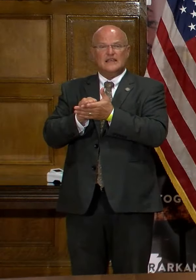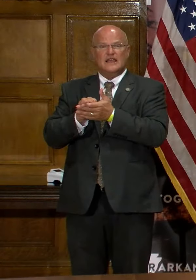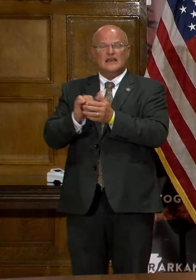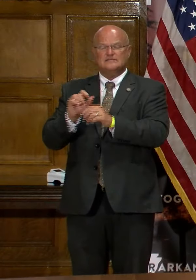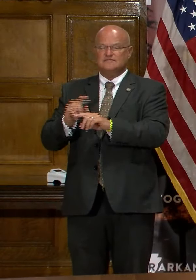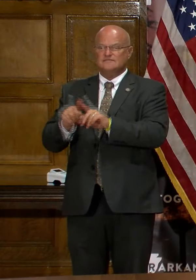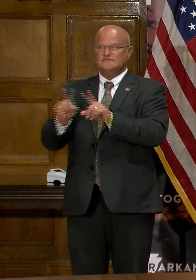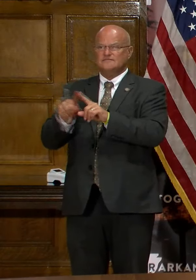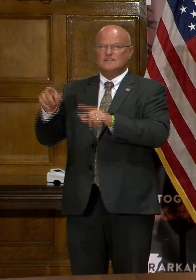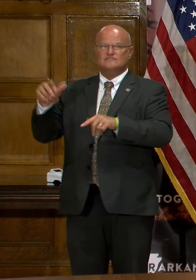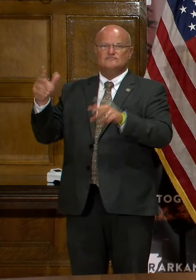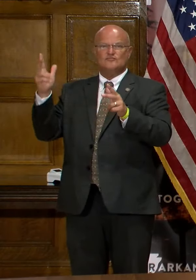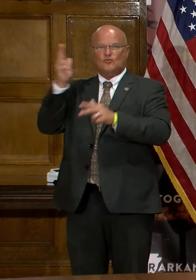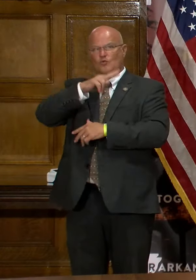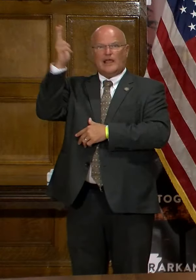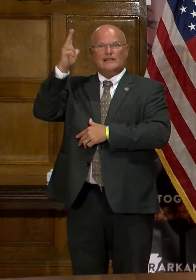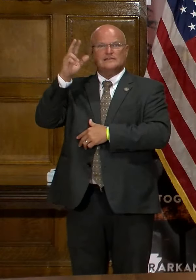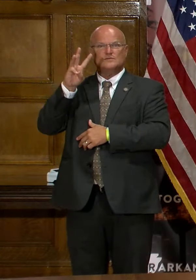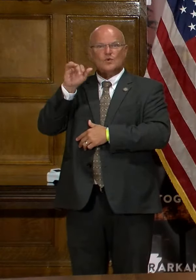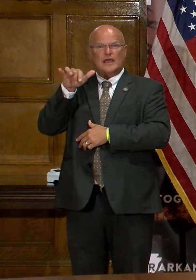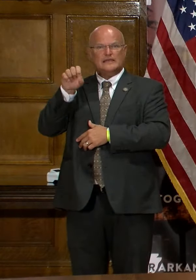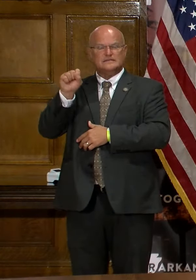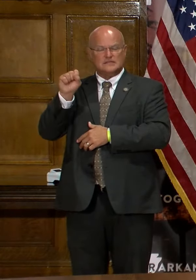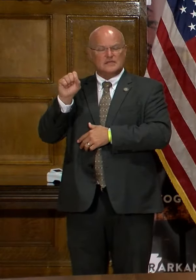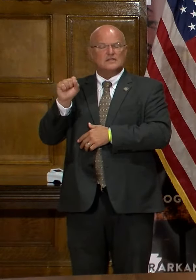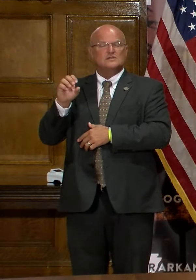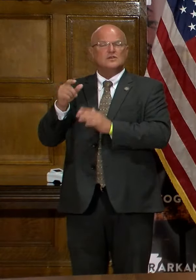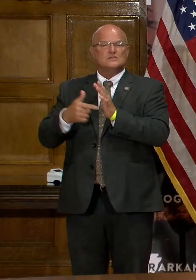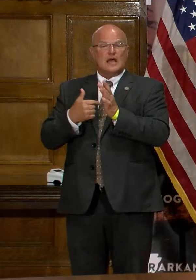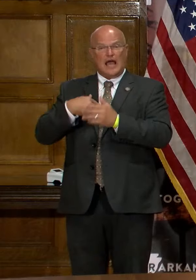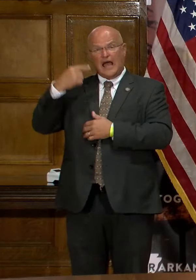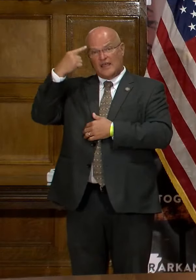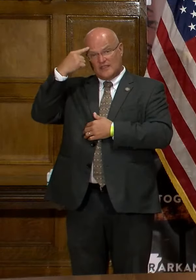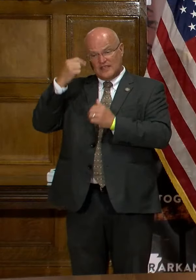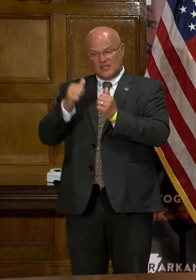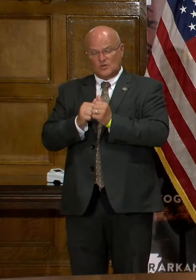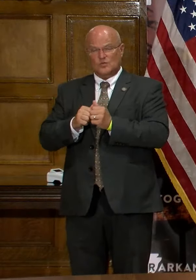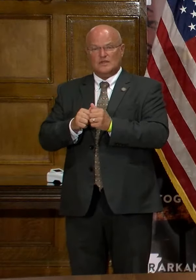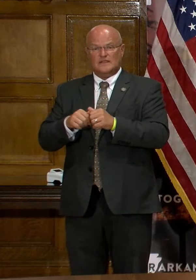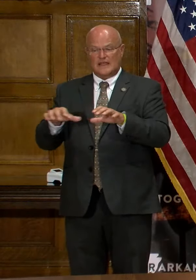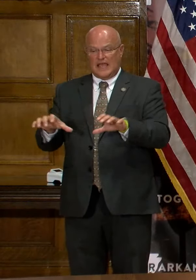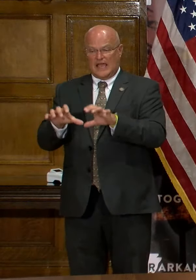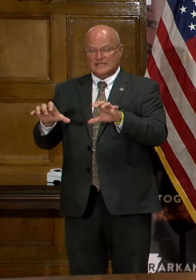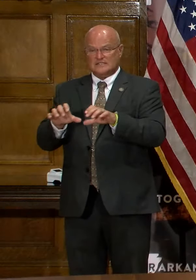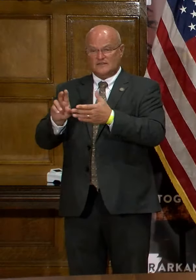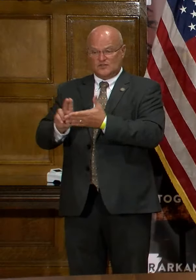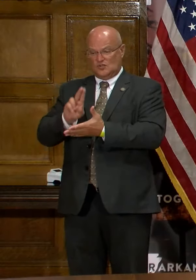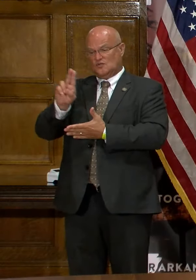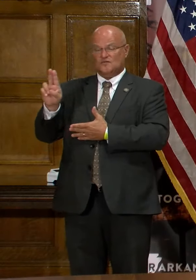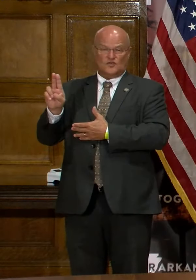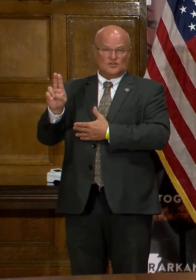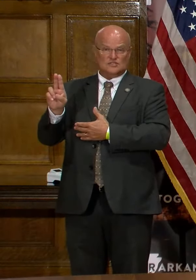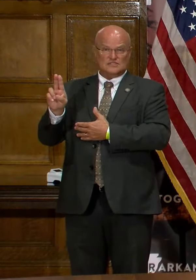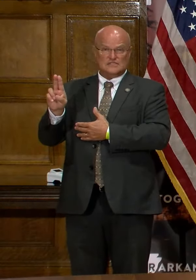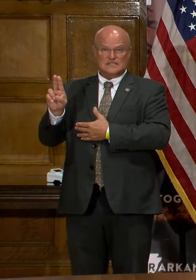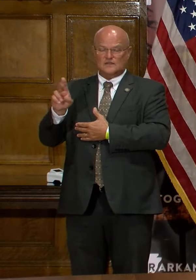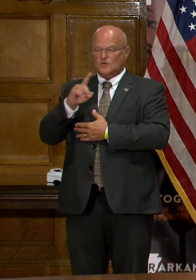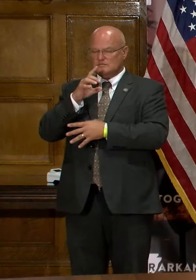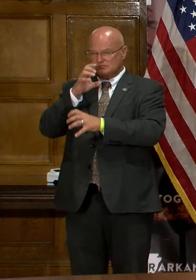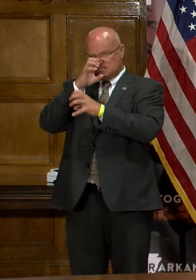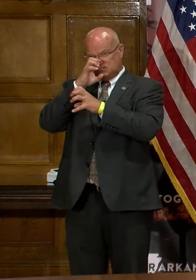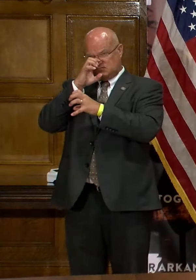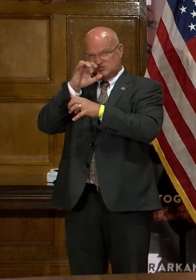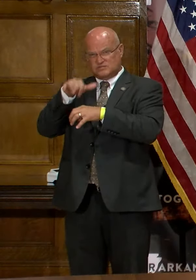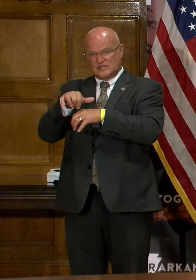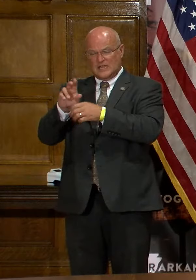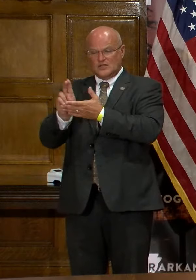in very reckless ways sometimes. And I think with the actions of the universities, they've cracked down on